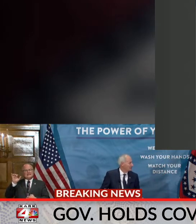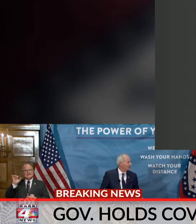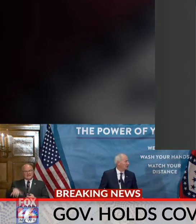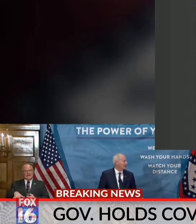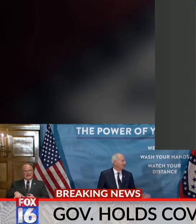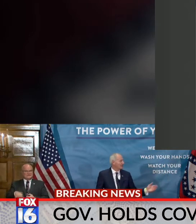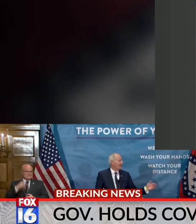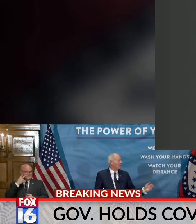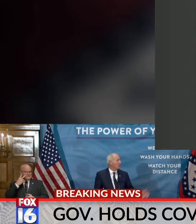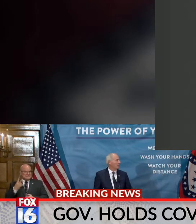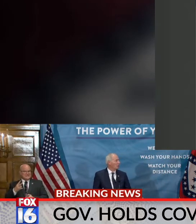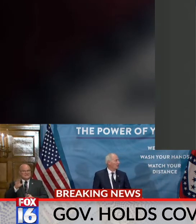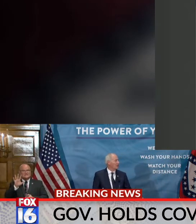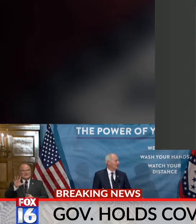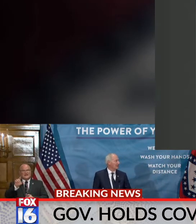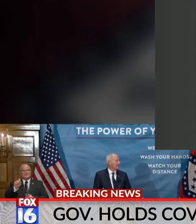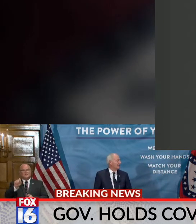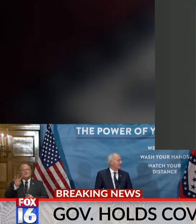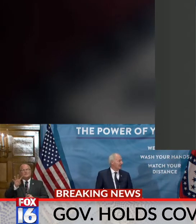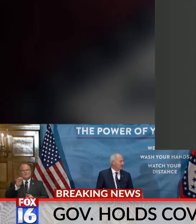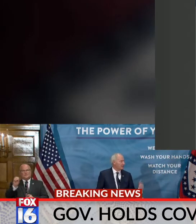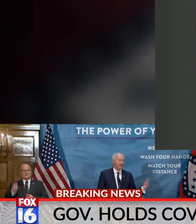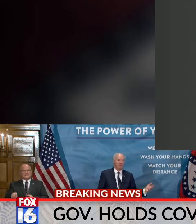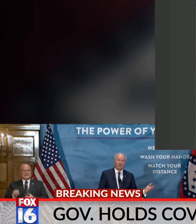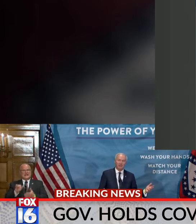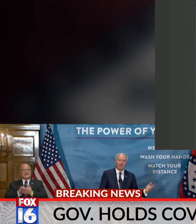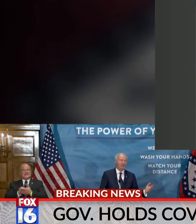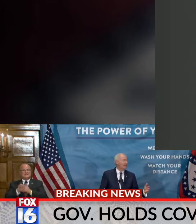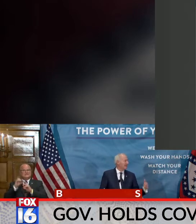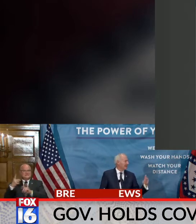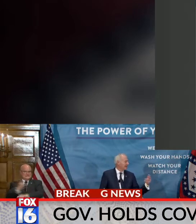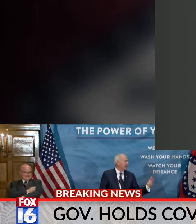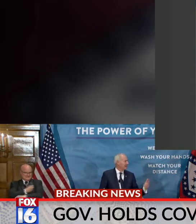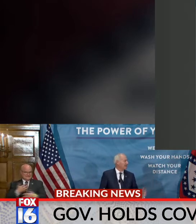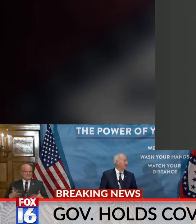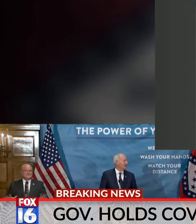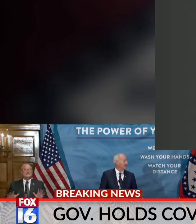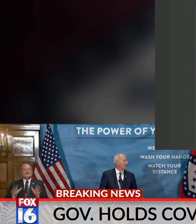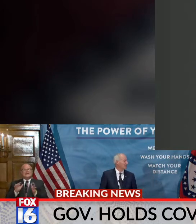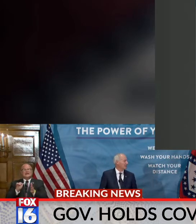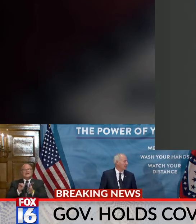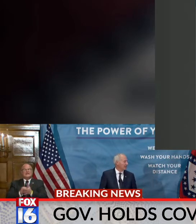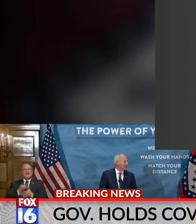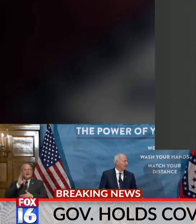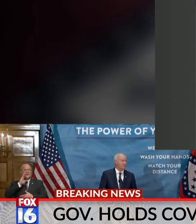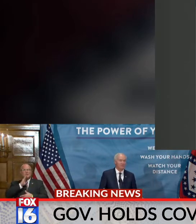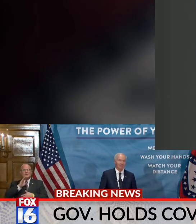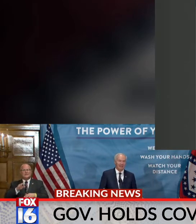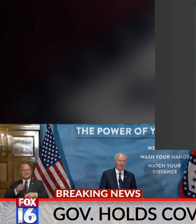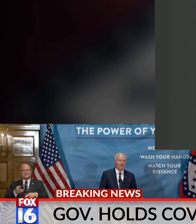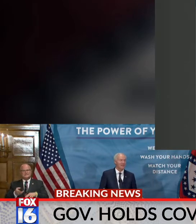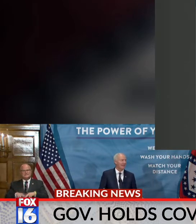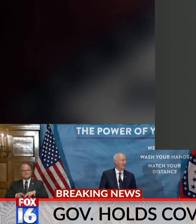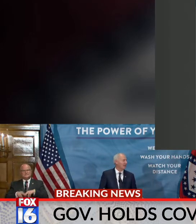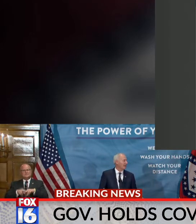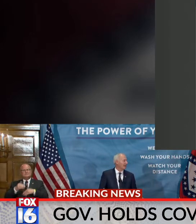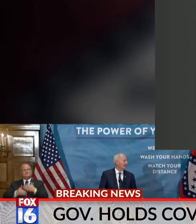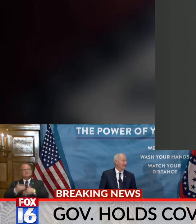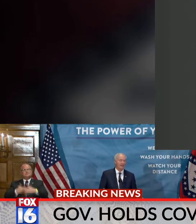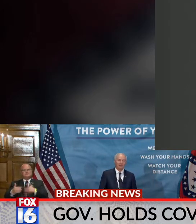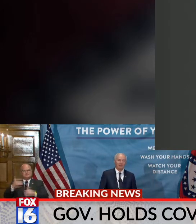as you can see, is 5.4% that has been administered. That is going to be picking up pace. I